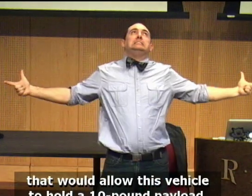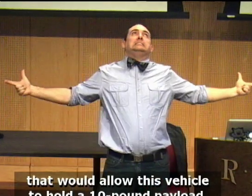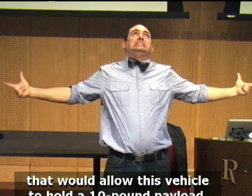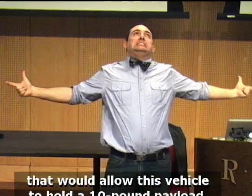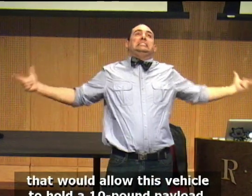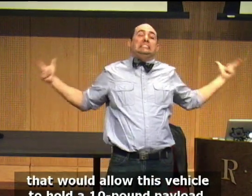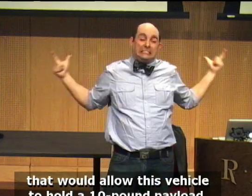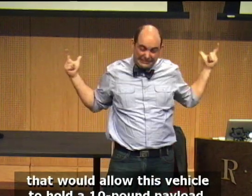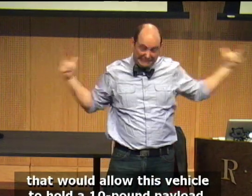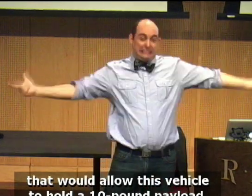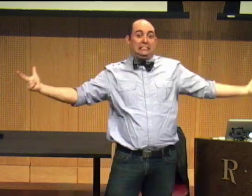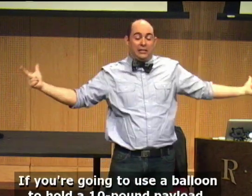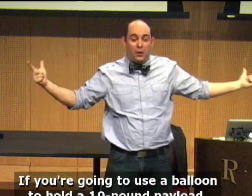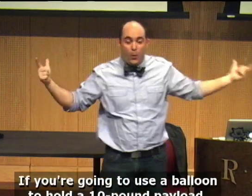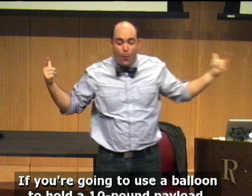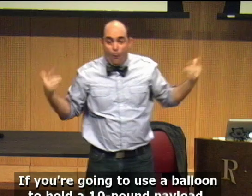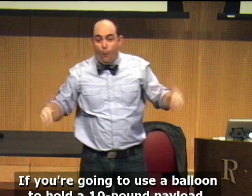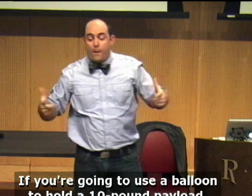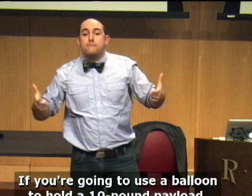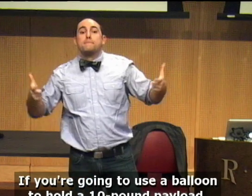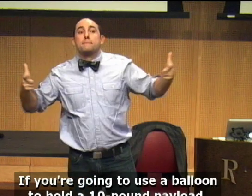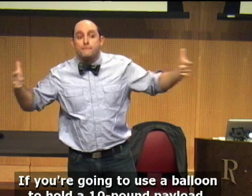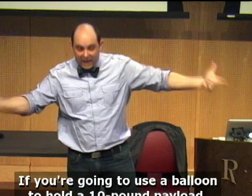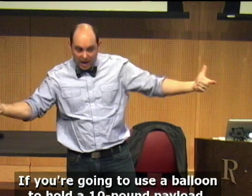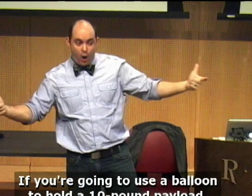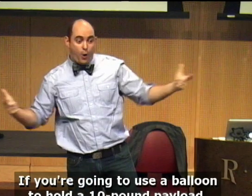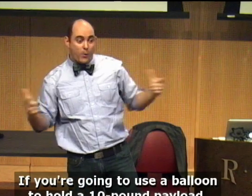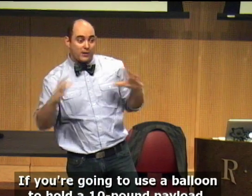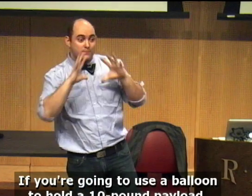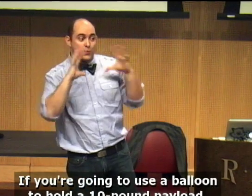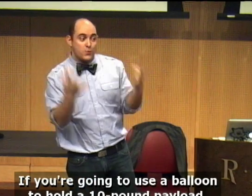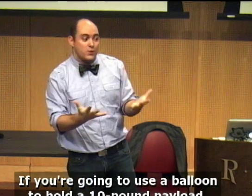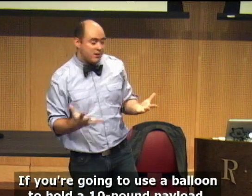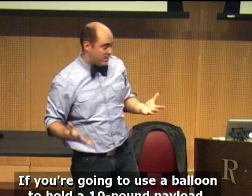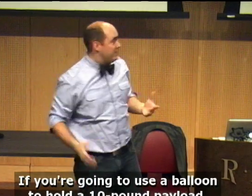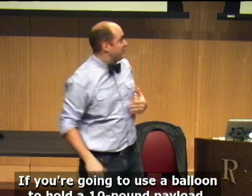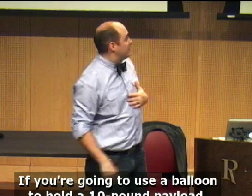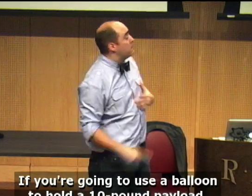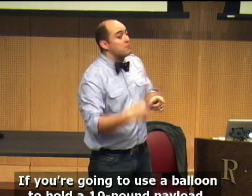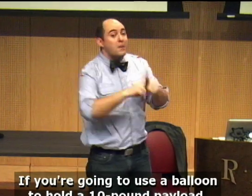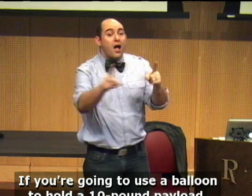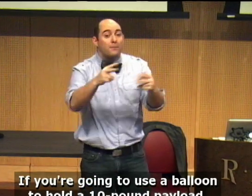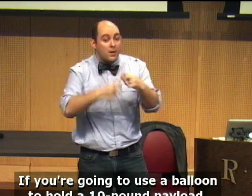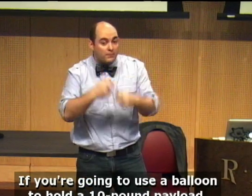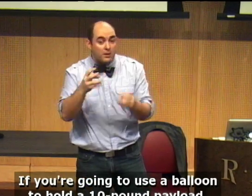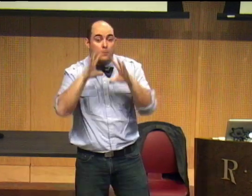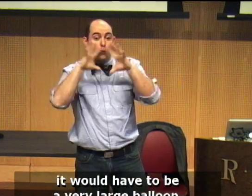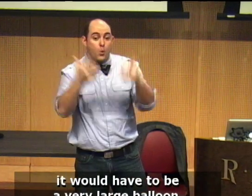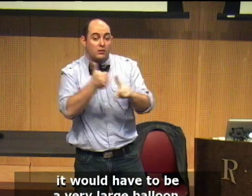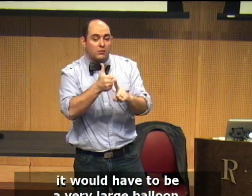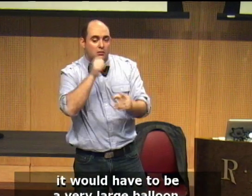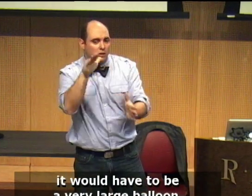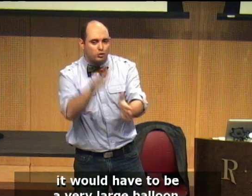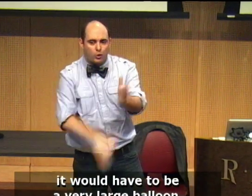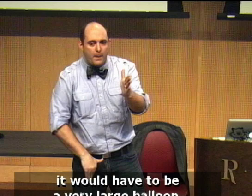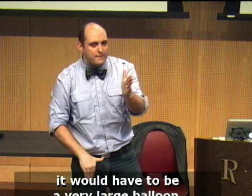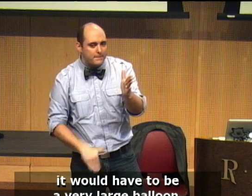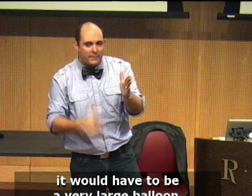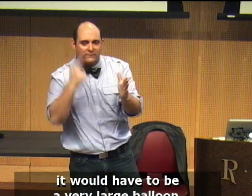10-pound payload. If you're going to use a balloon to hold a 10-pound payload, it would have to be a very large